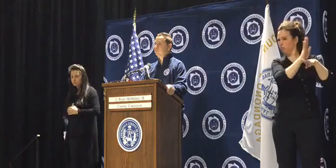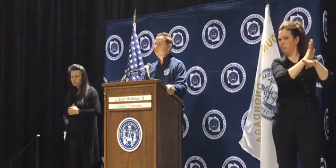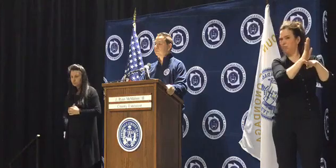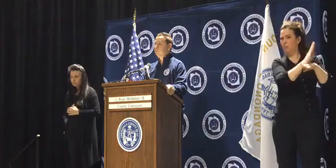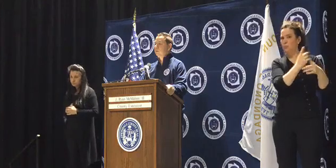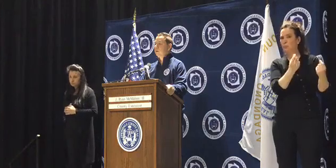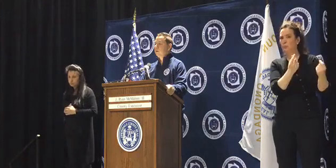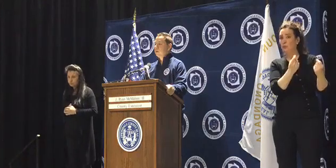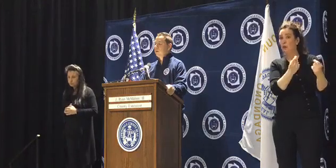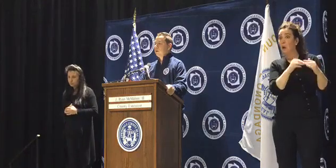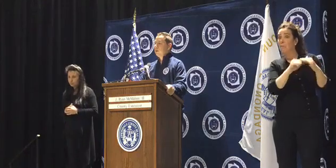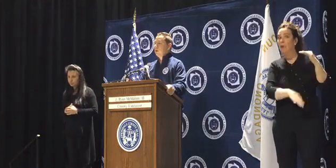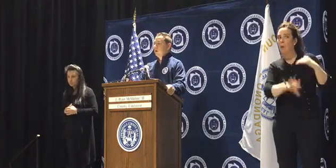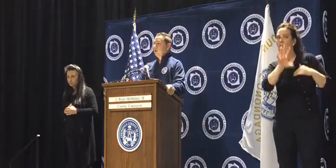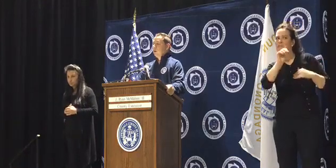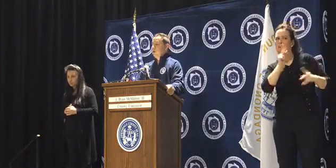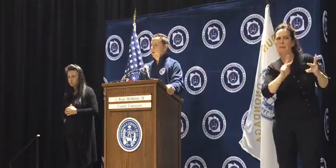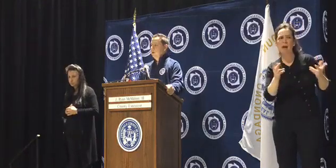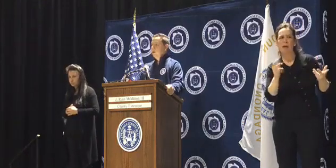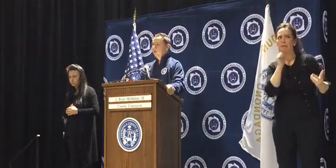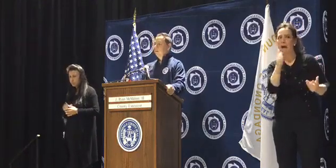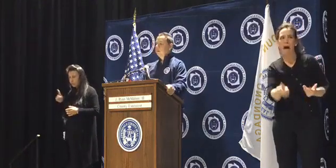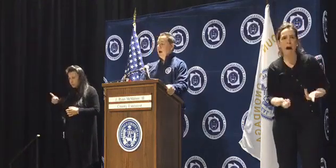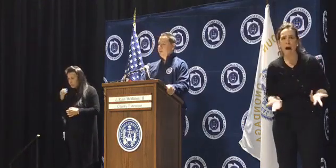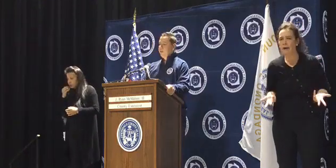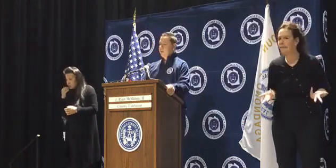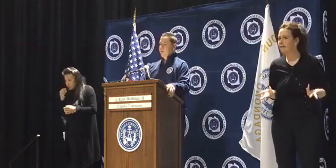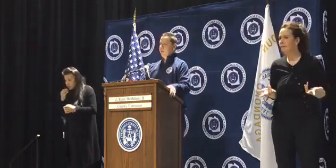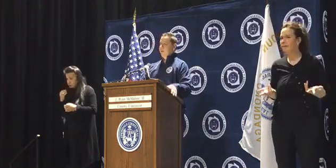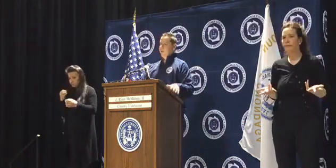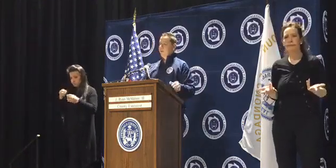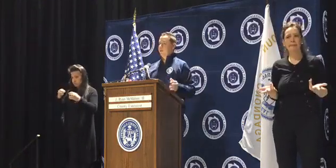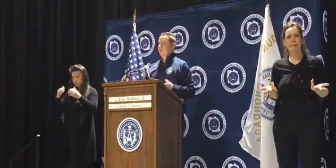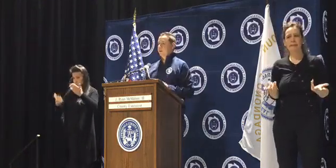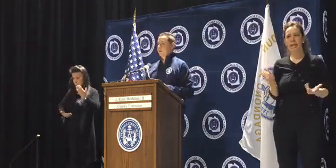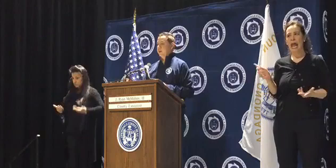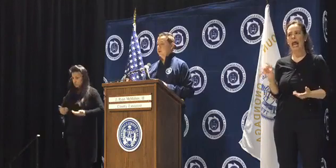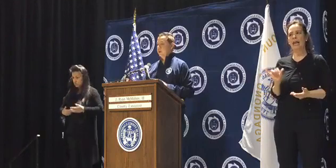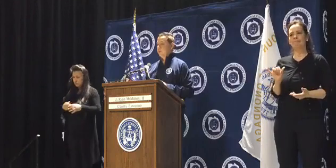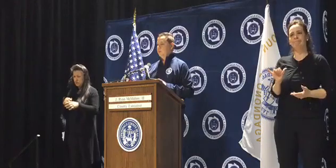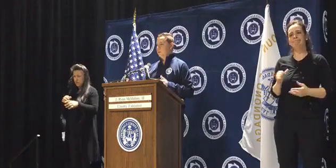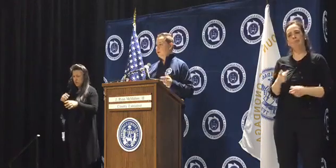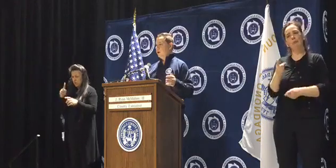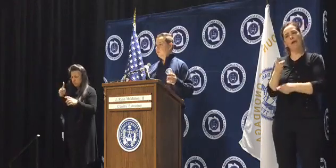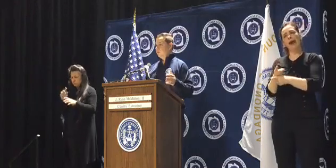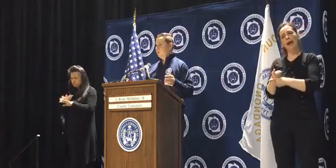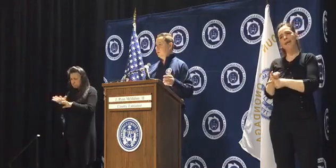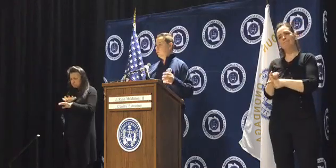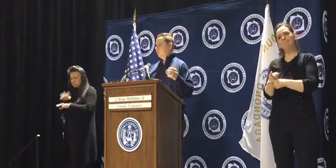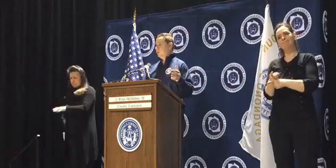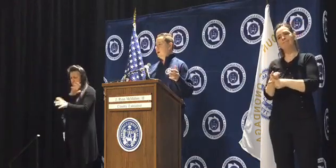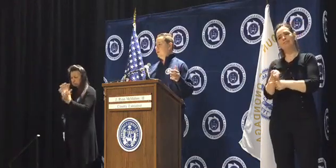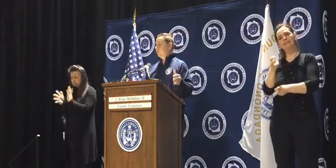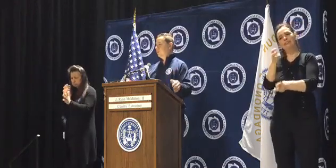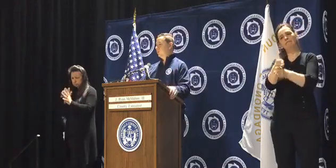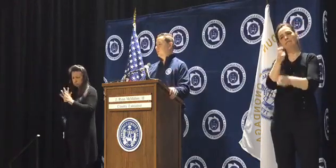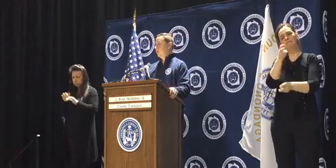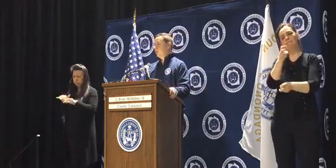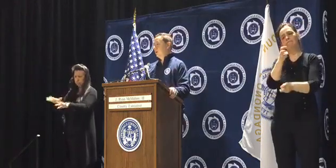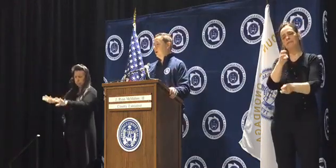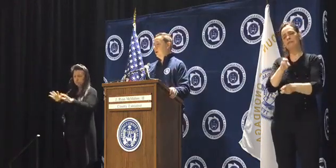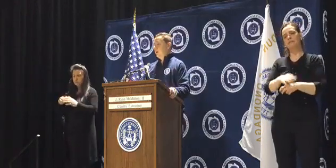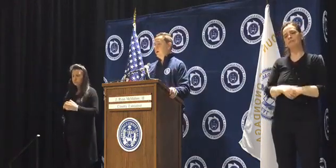busy, and it seemed like it was scary. Yeah, I think some of the things, Andrew, are going to be really tough in real time